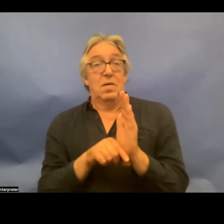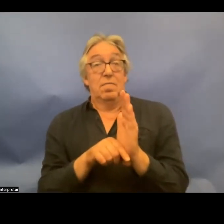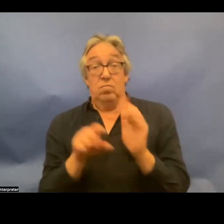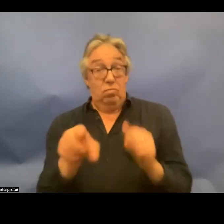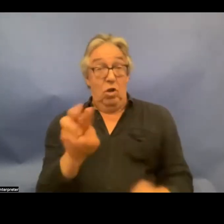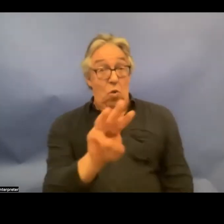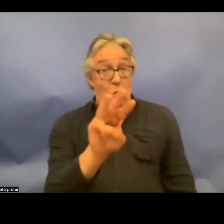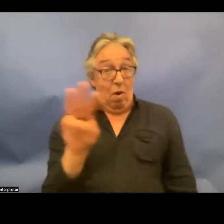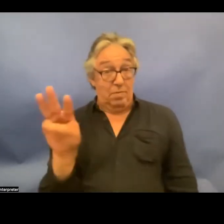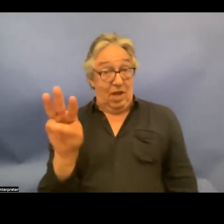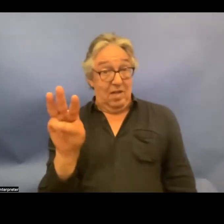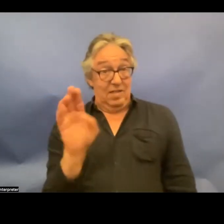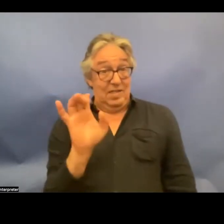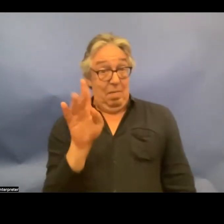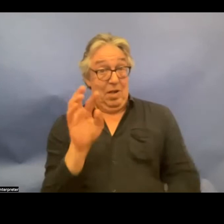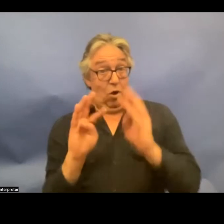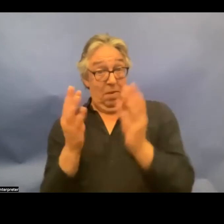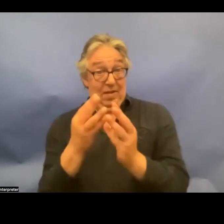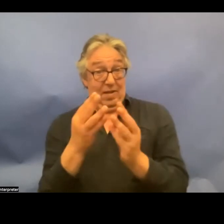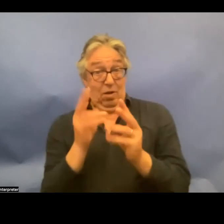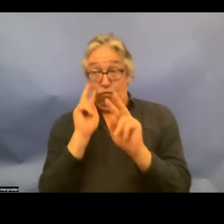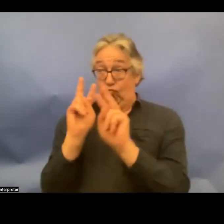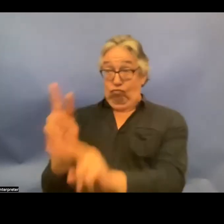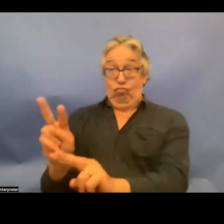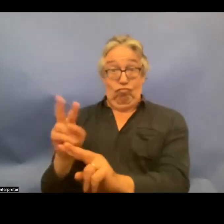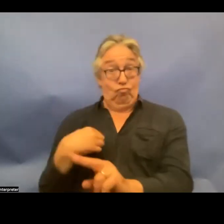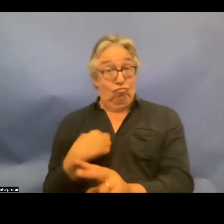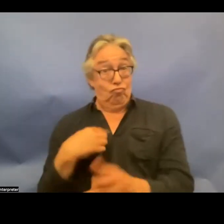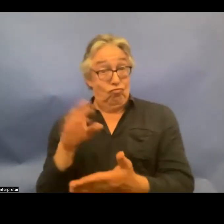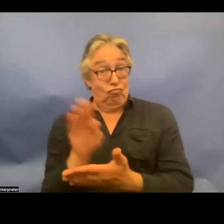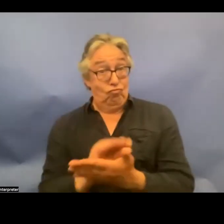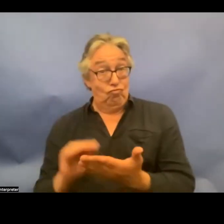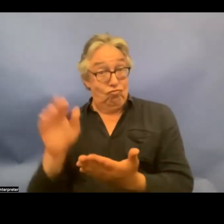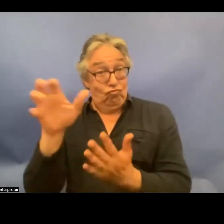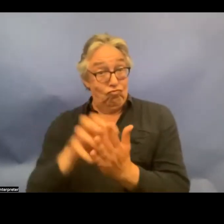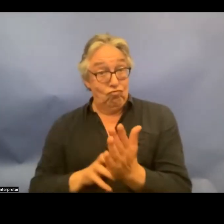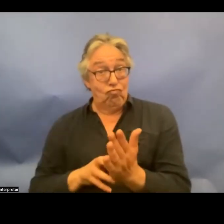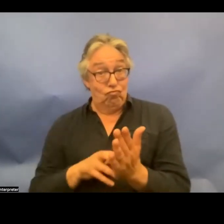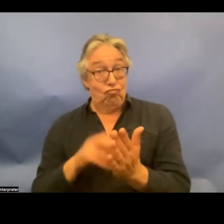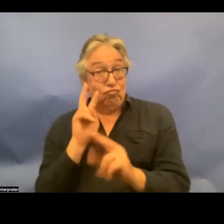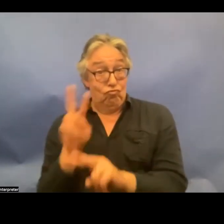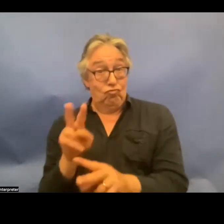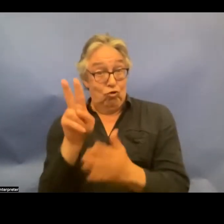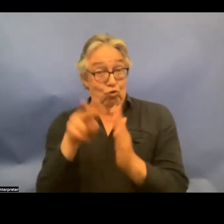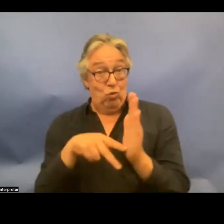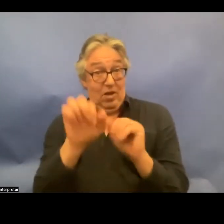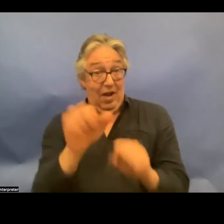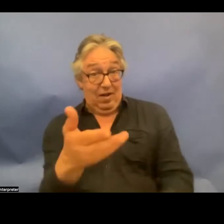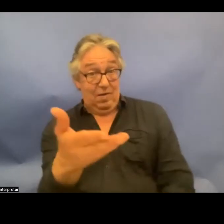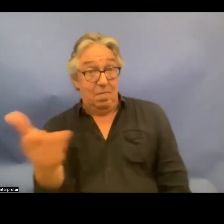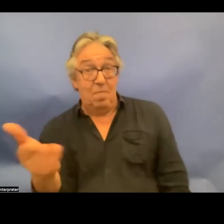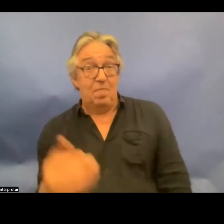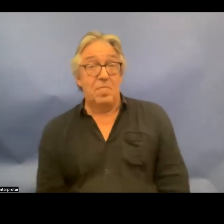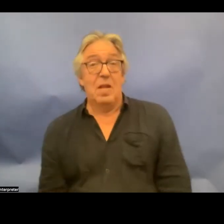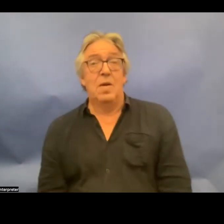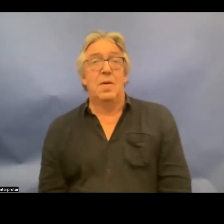the instruction, I mean, the recommendation that they should should use these